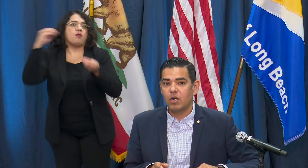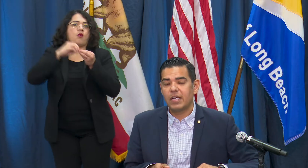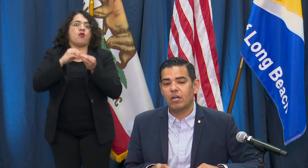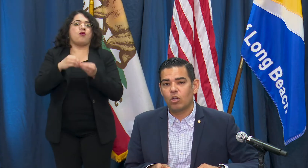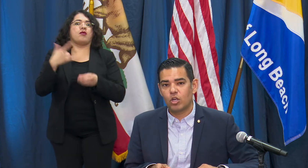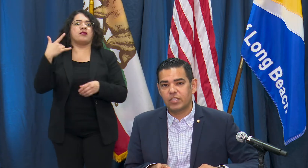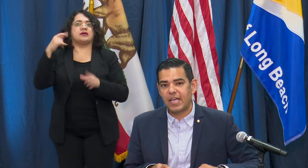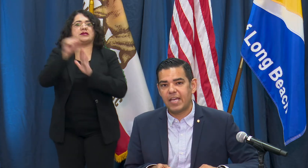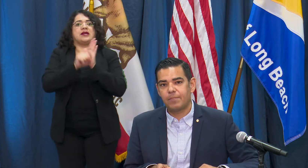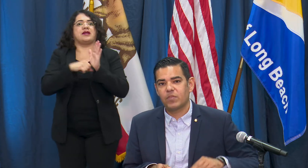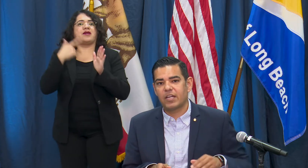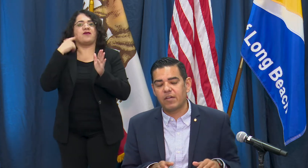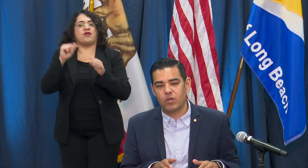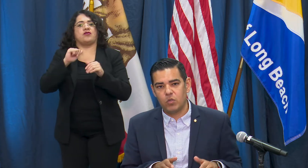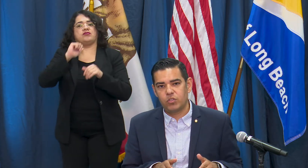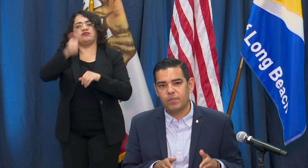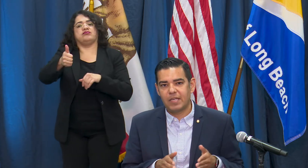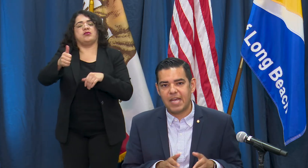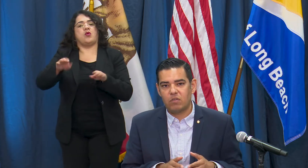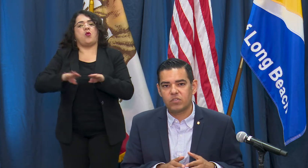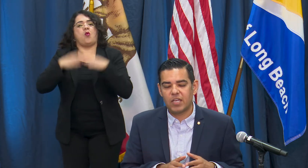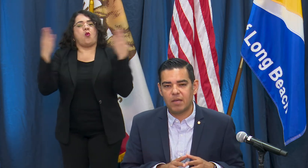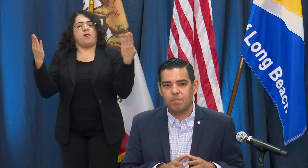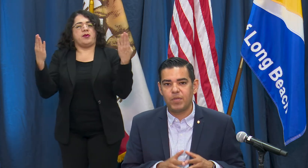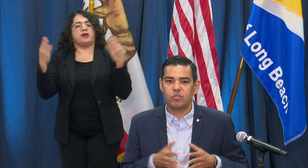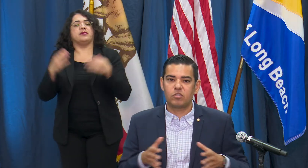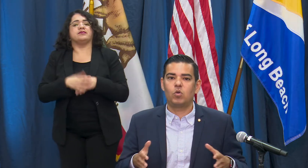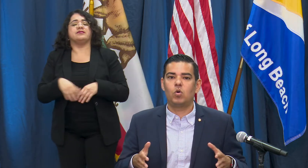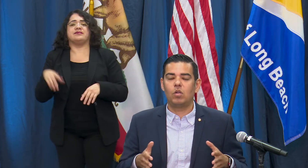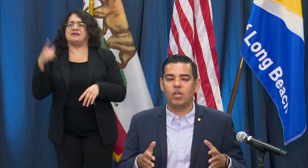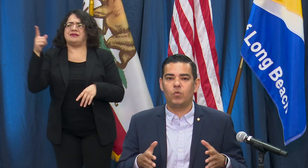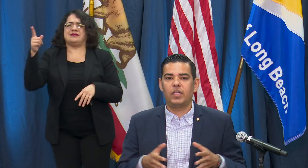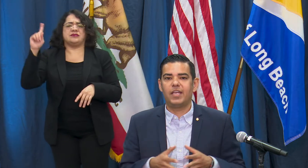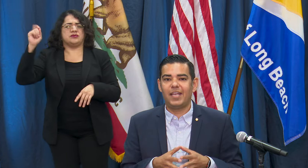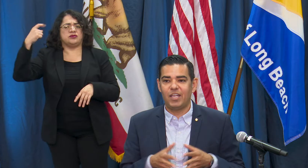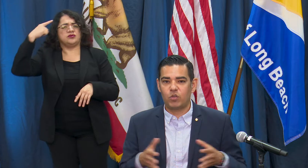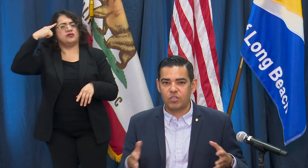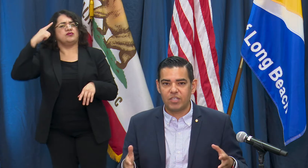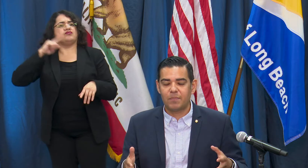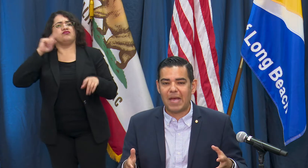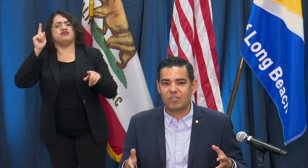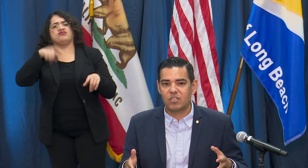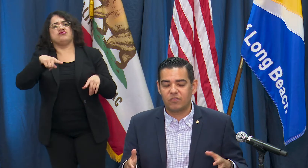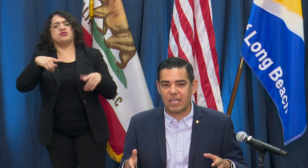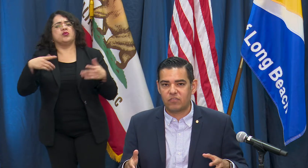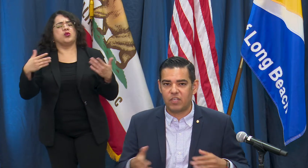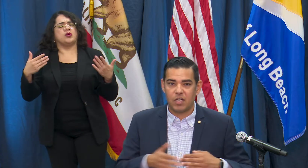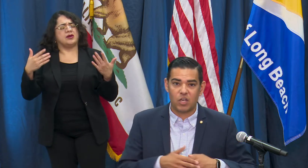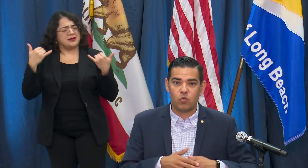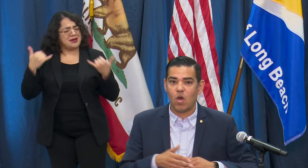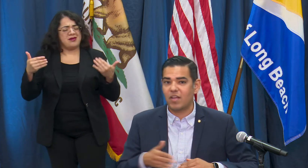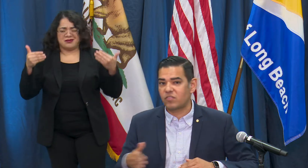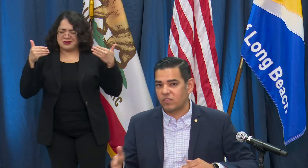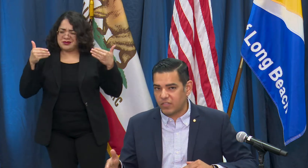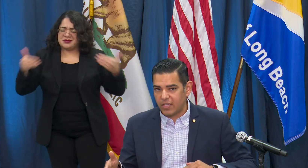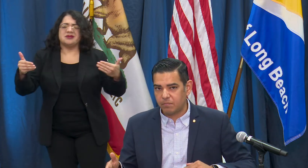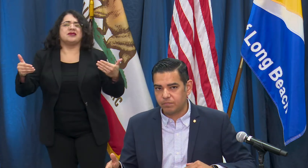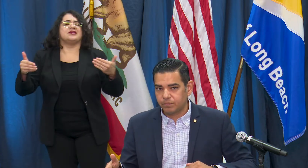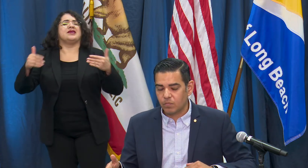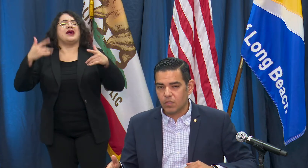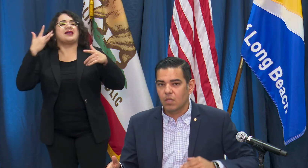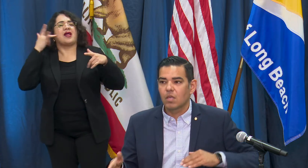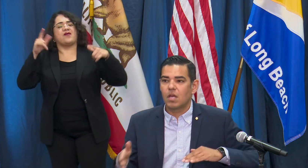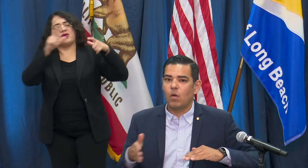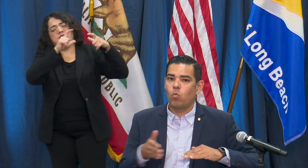have heard earlier today, Governor Newsom announce an ambitious goal on really increasing capacity of testing across the